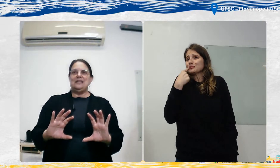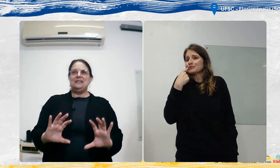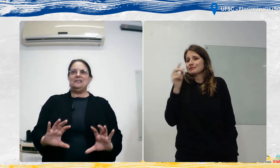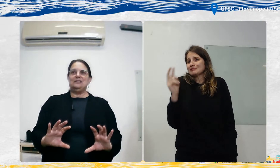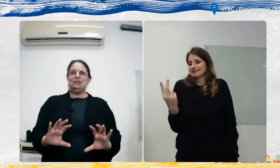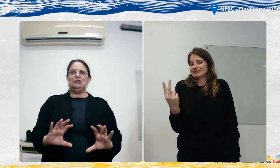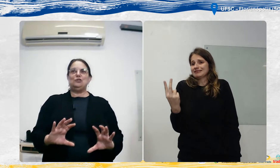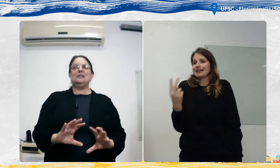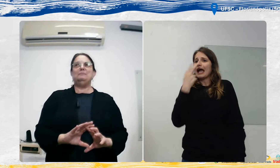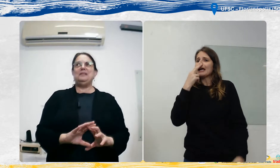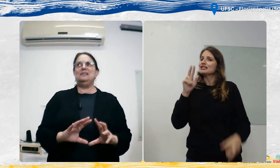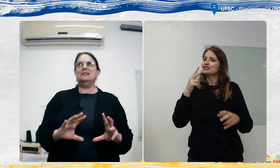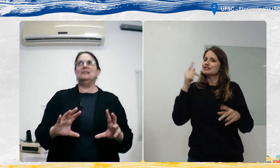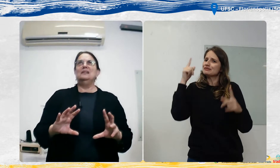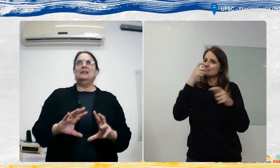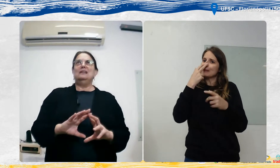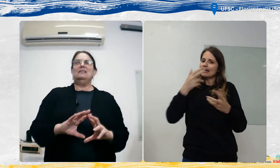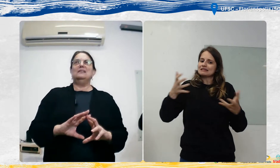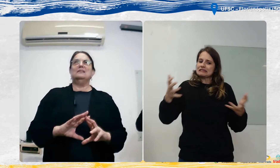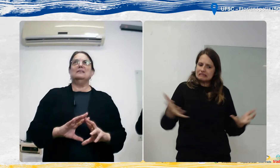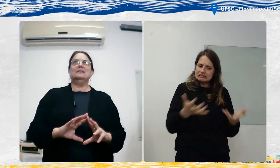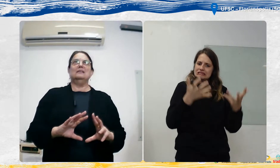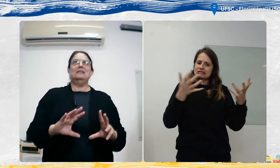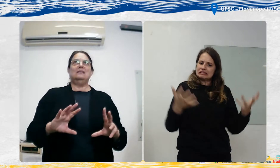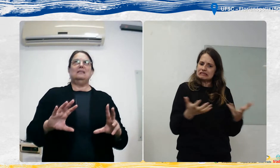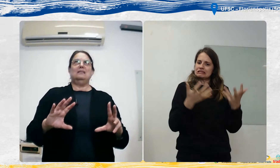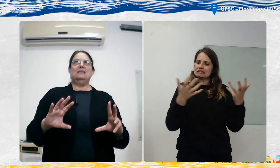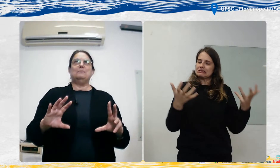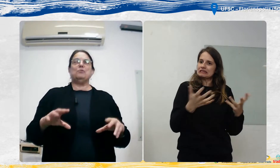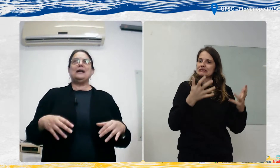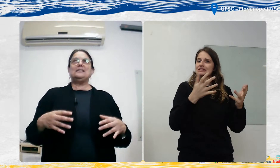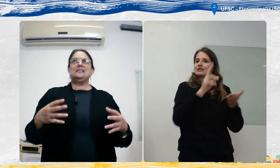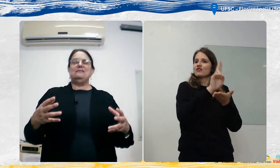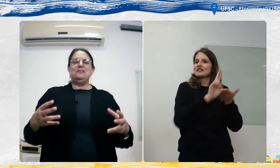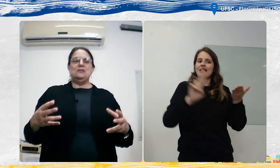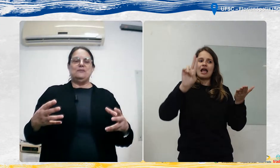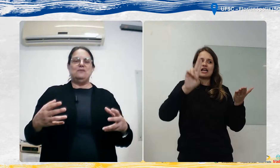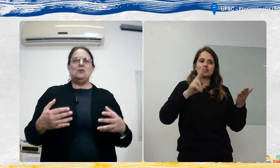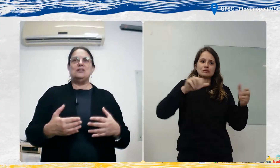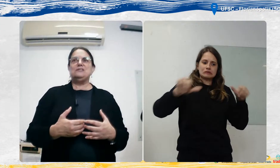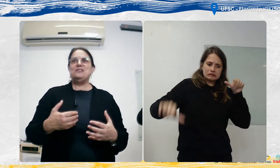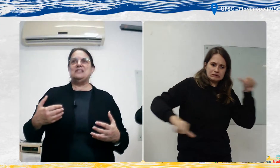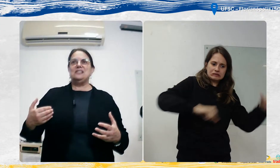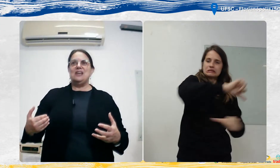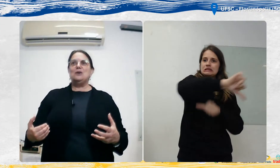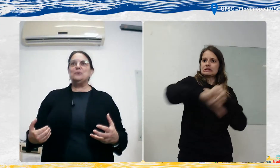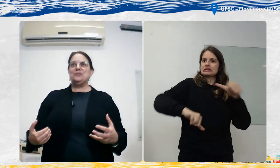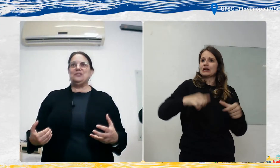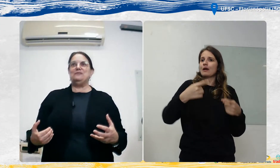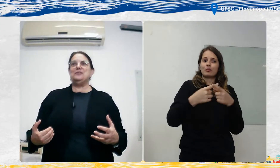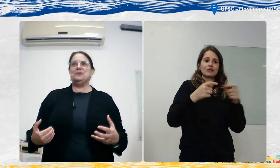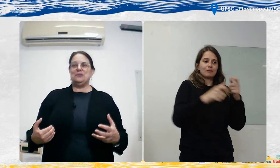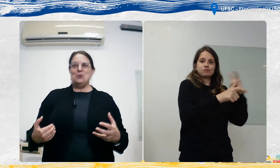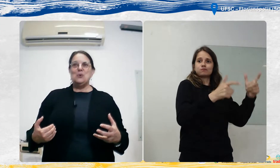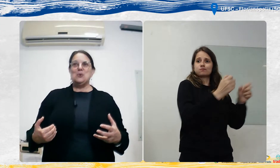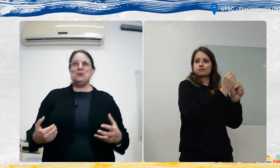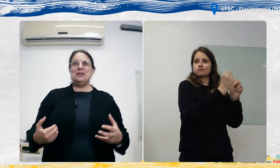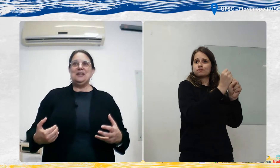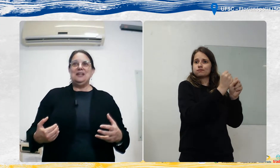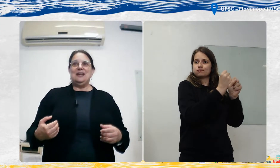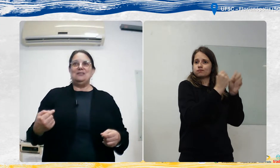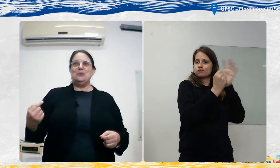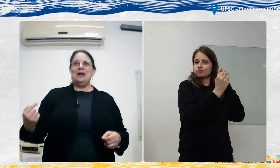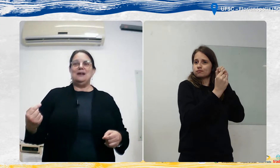massive institution. I mean, the practice and field of philosophy is thousands of years